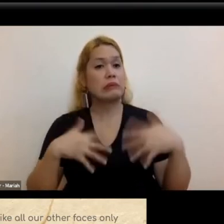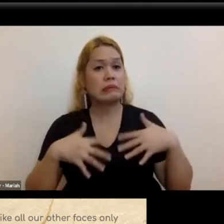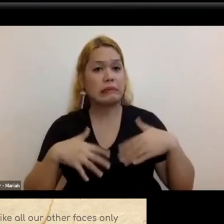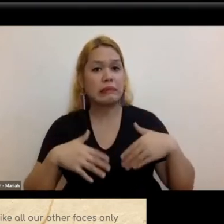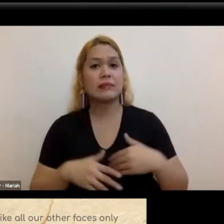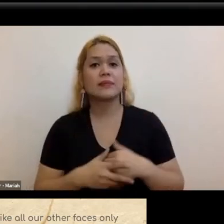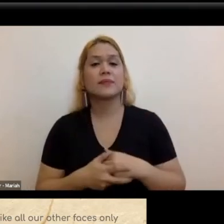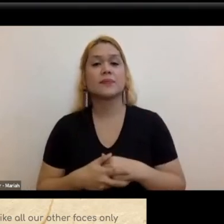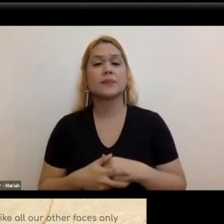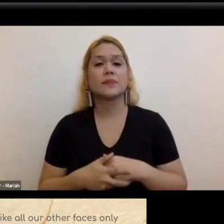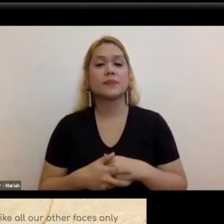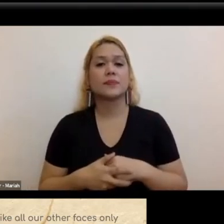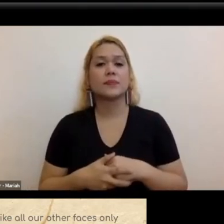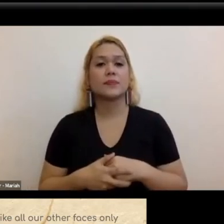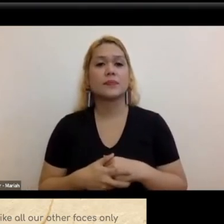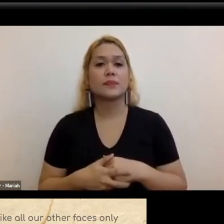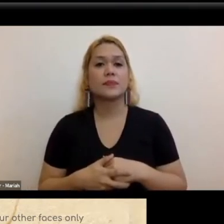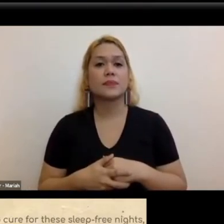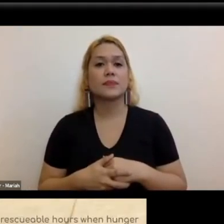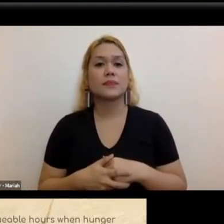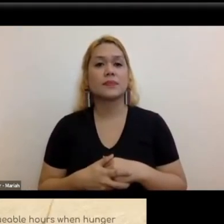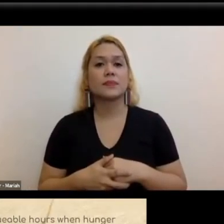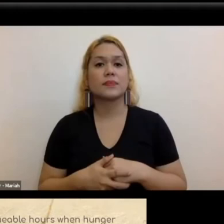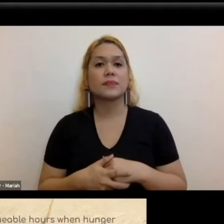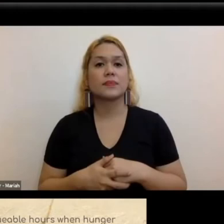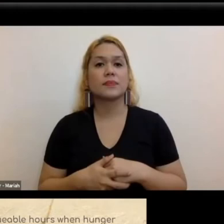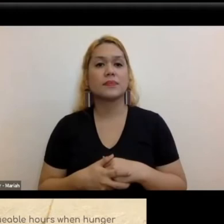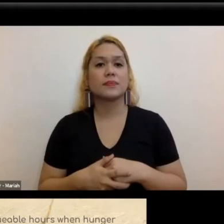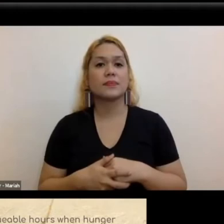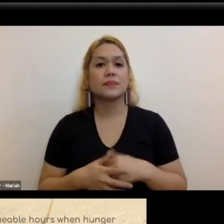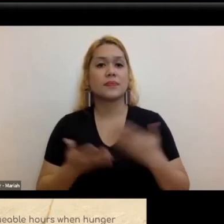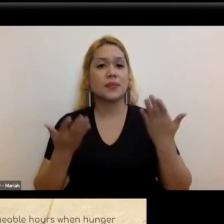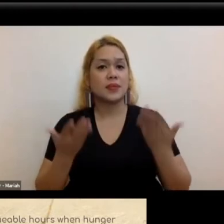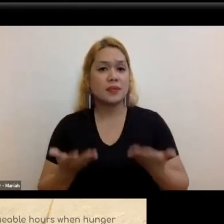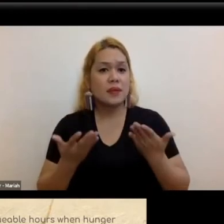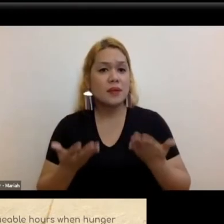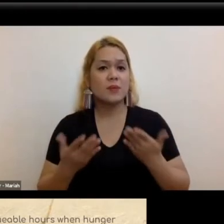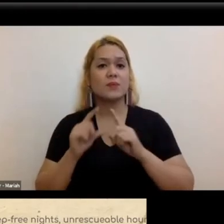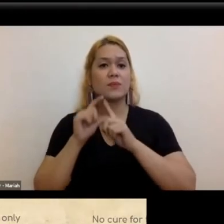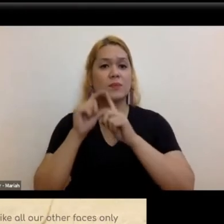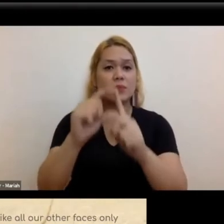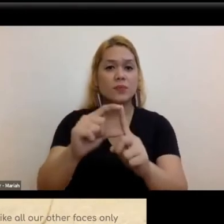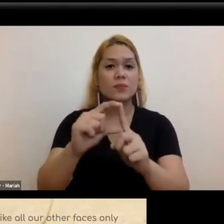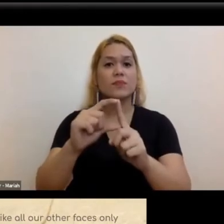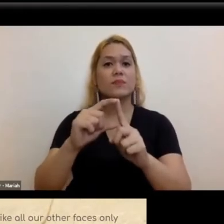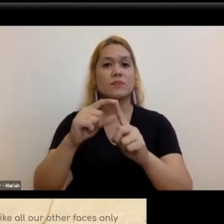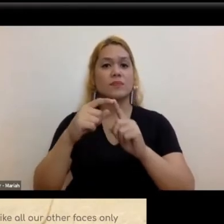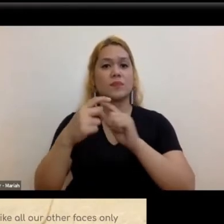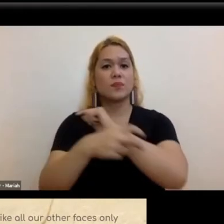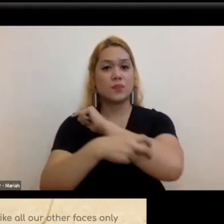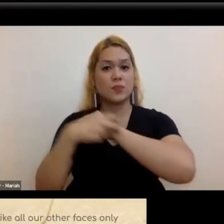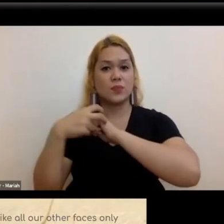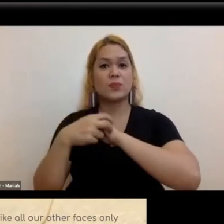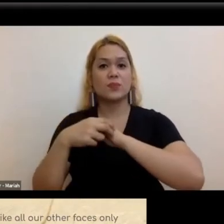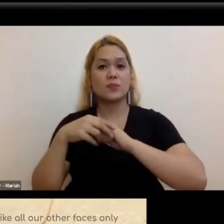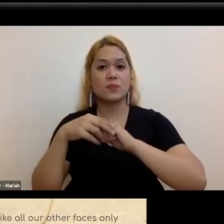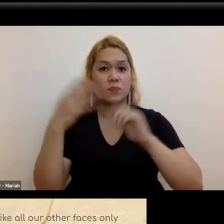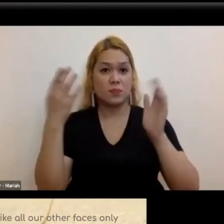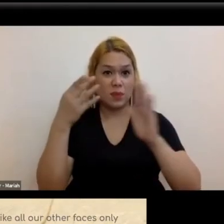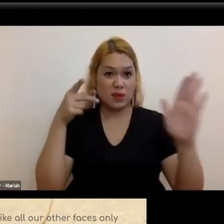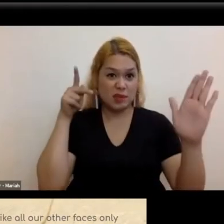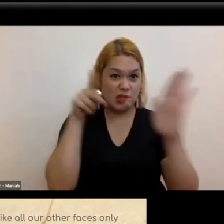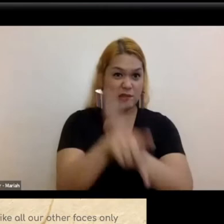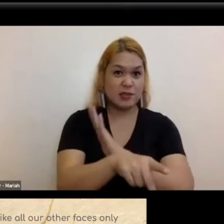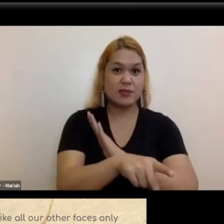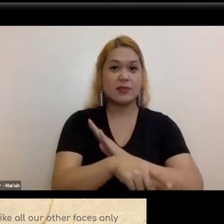already stolen yours. Don't kill yourself with worry. Through a rhetoric